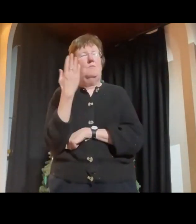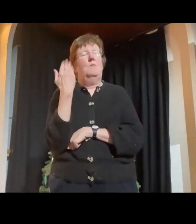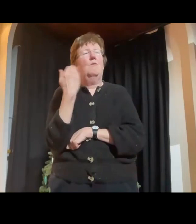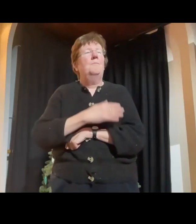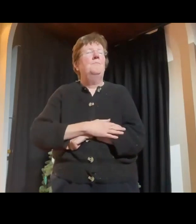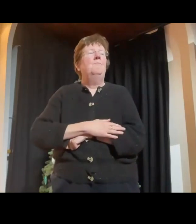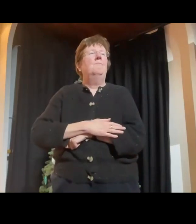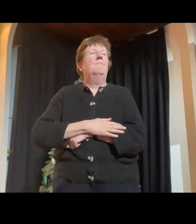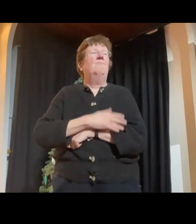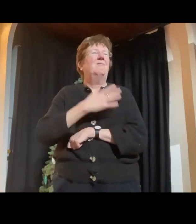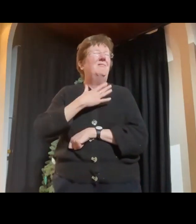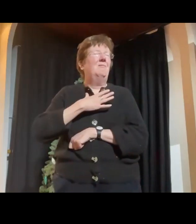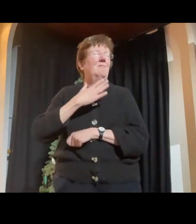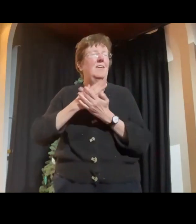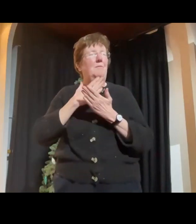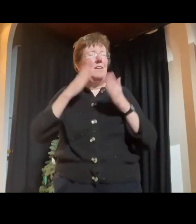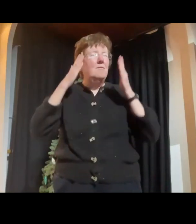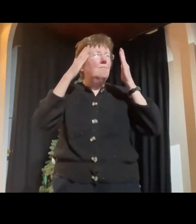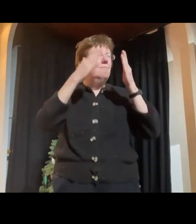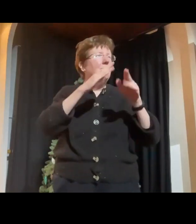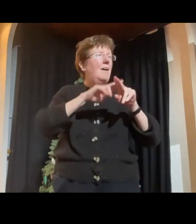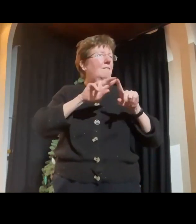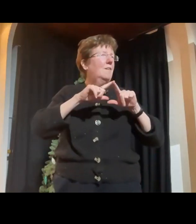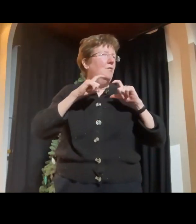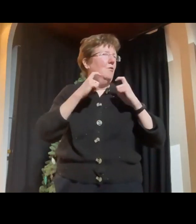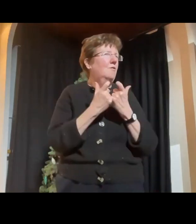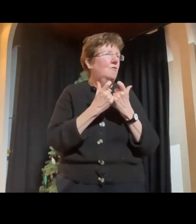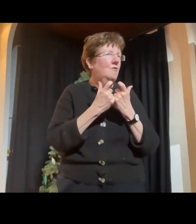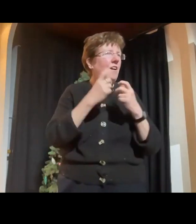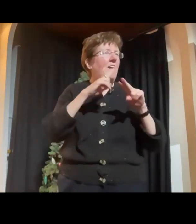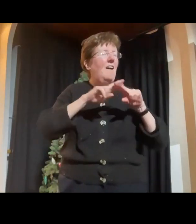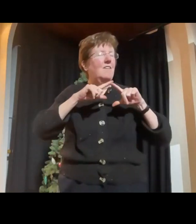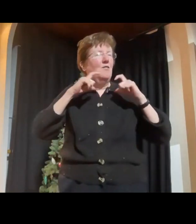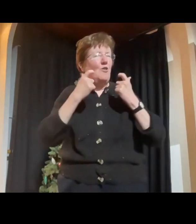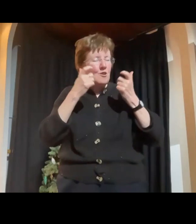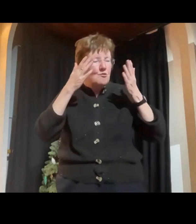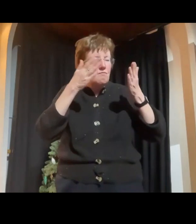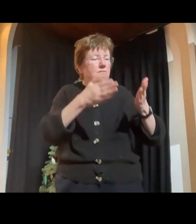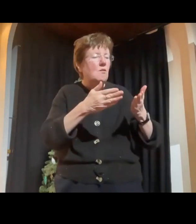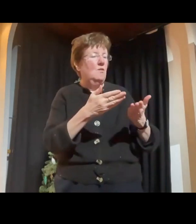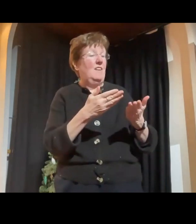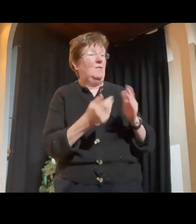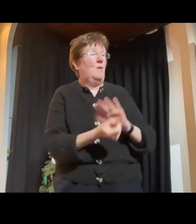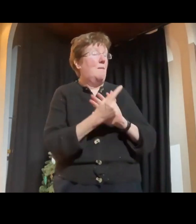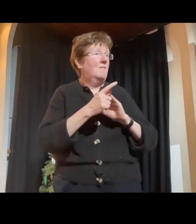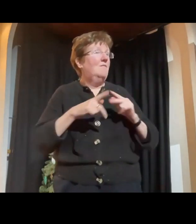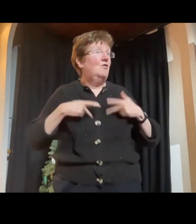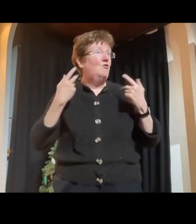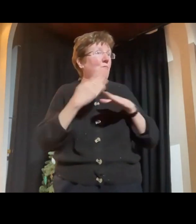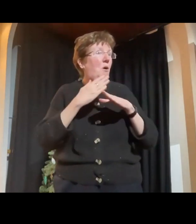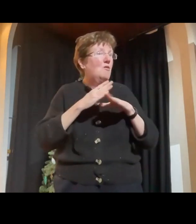And I think Rob's already answered this in a previous answer. But again, there does need to be more of a focus on FE